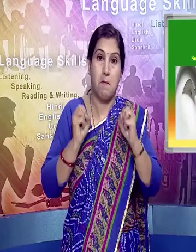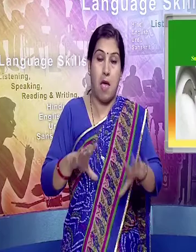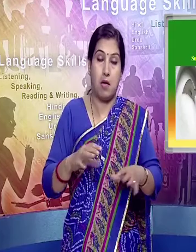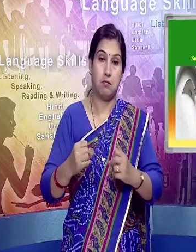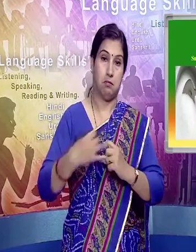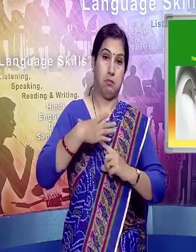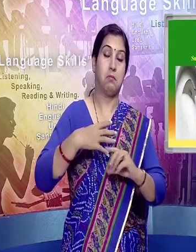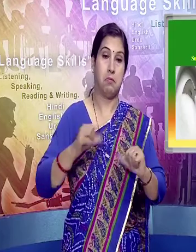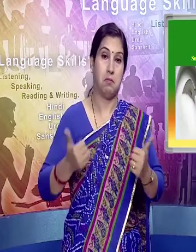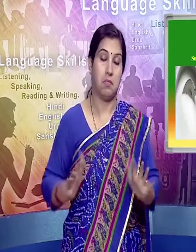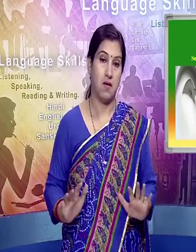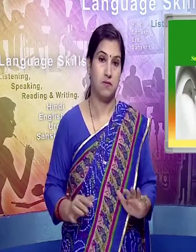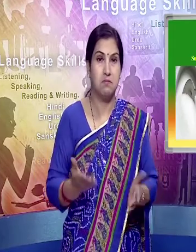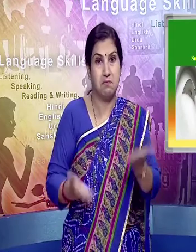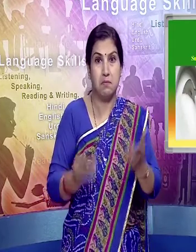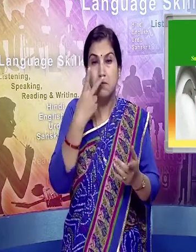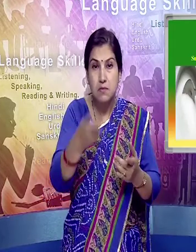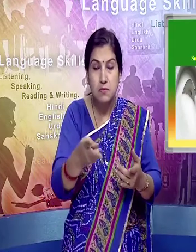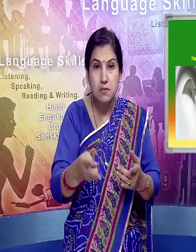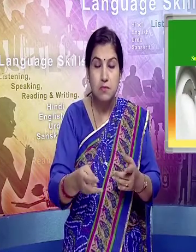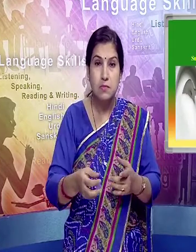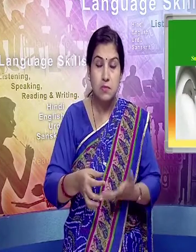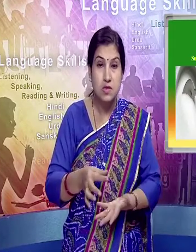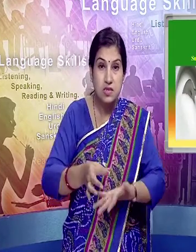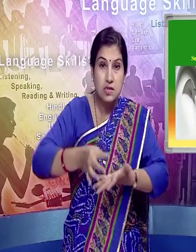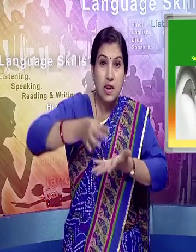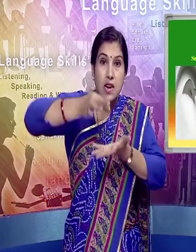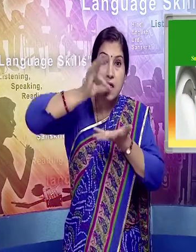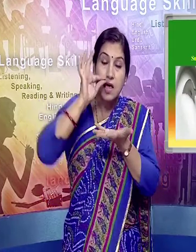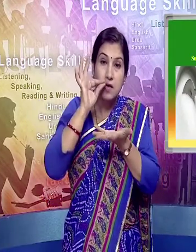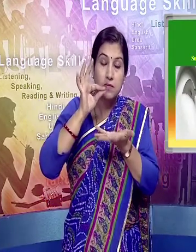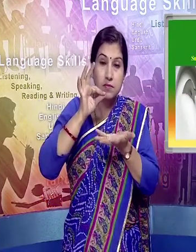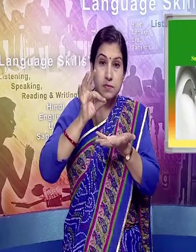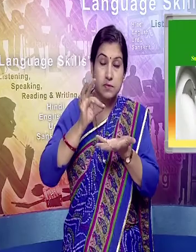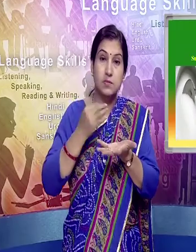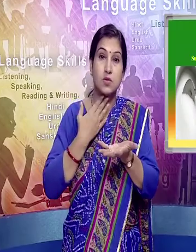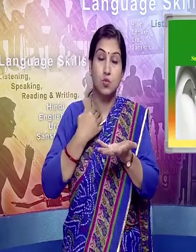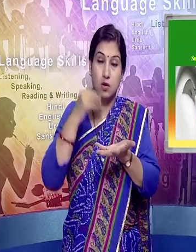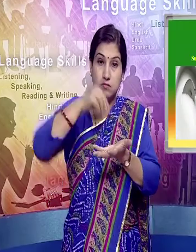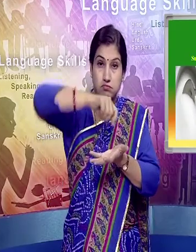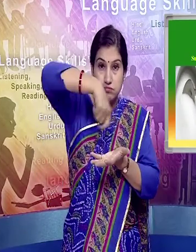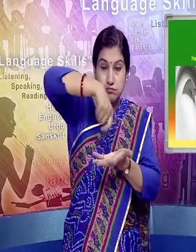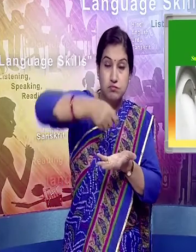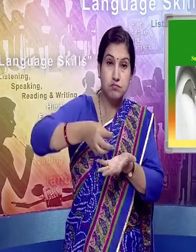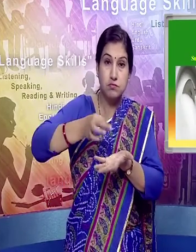You must have experienced drinking a cup of tea of good amount of sugar in it. You get instant